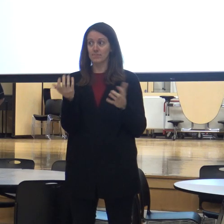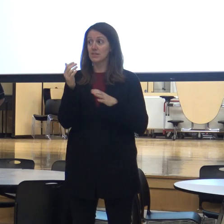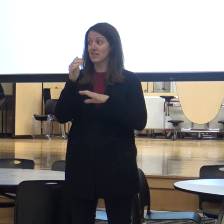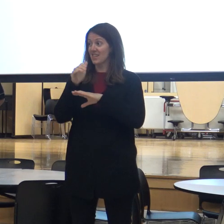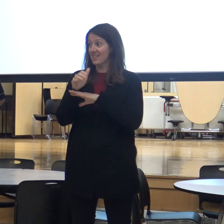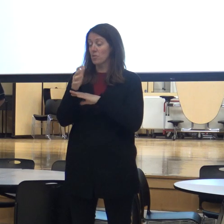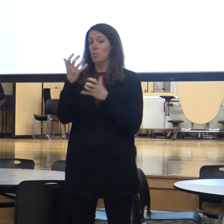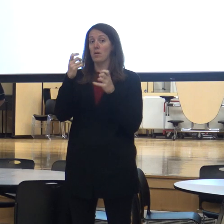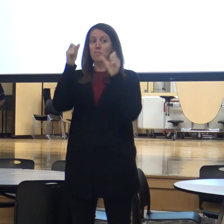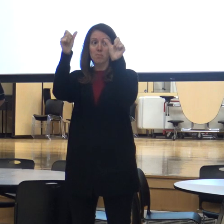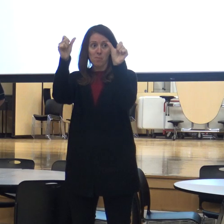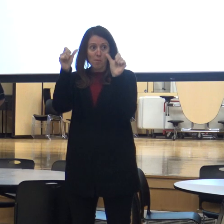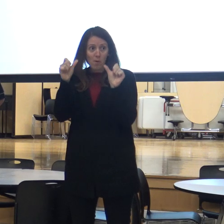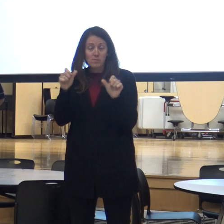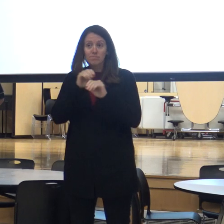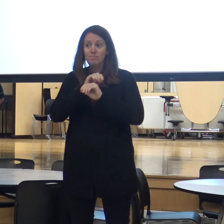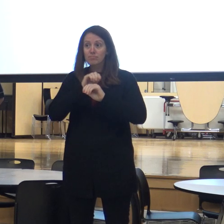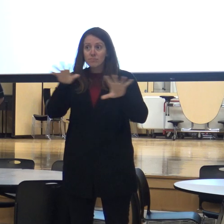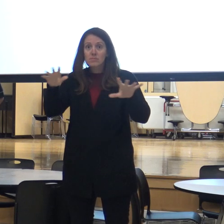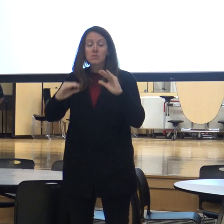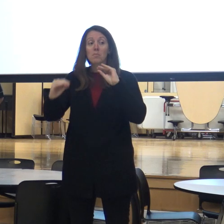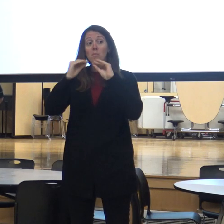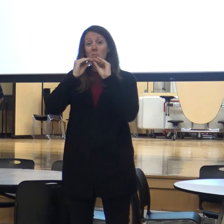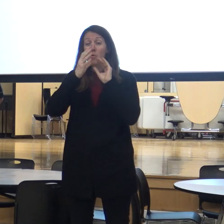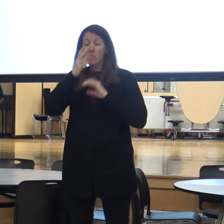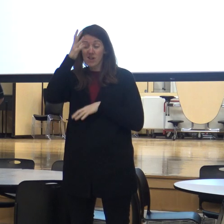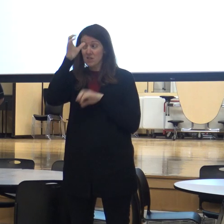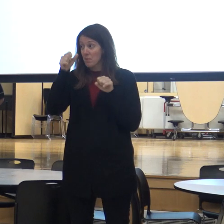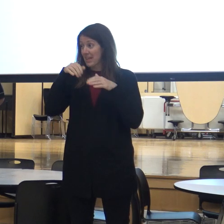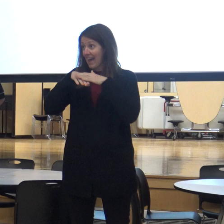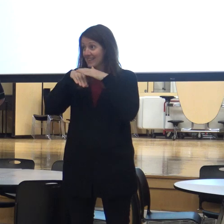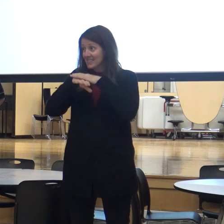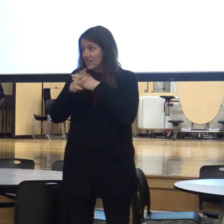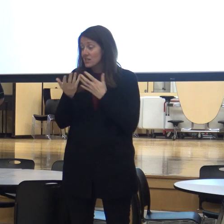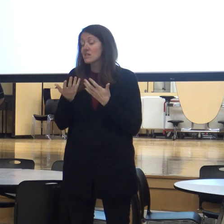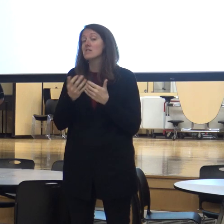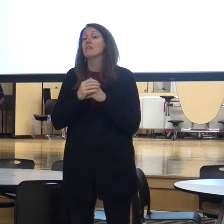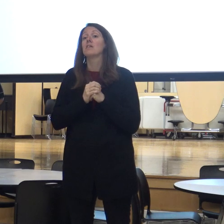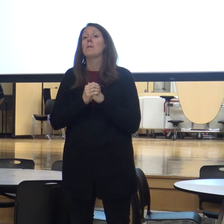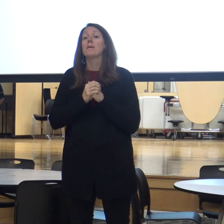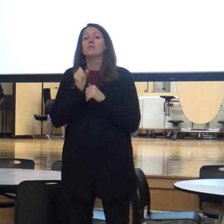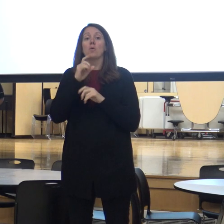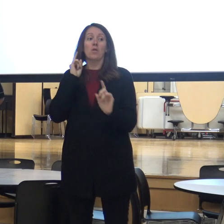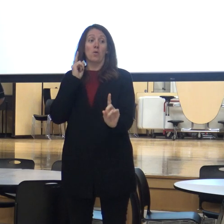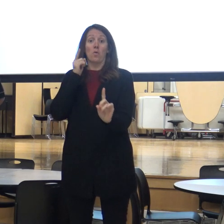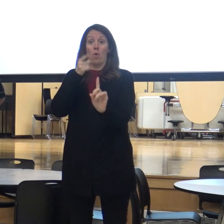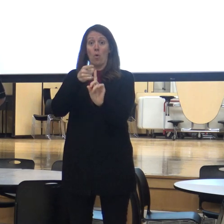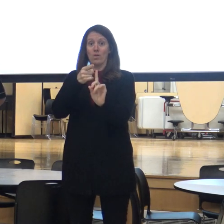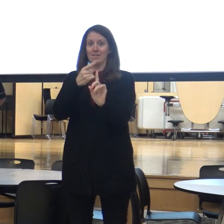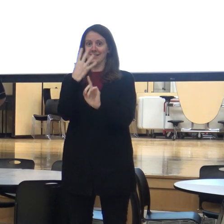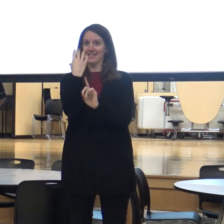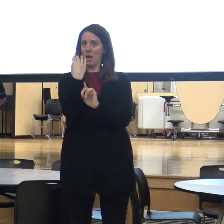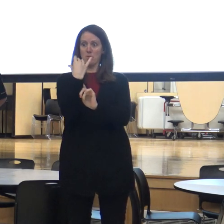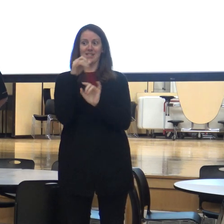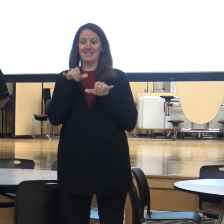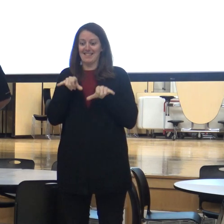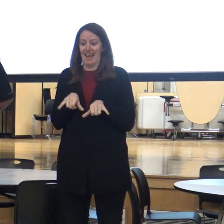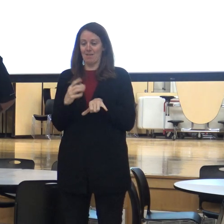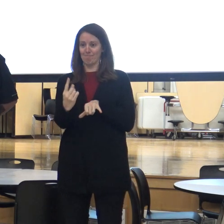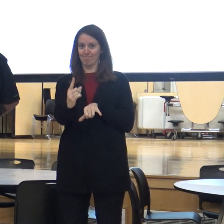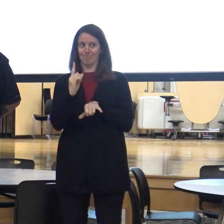tonight so we can post it for more parents to be able to access and guardians to access. So our goal is the camera is only staying